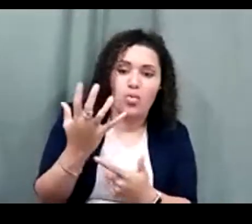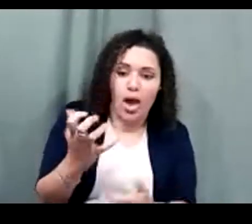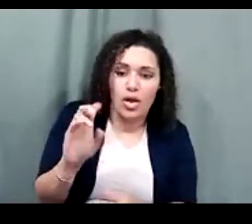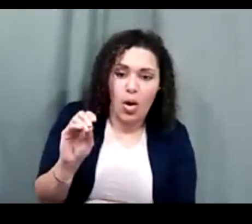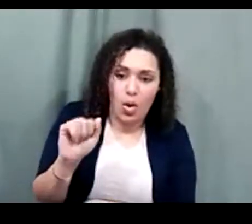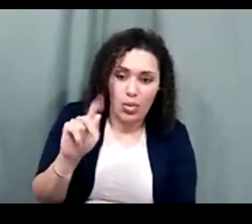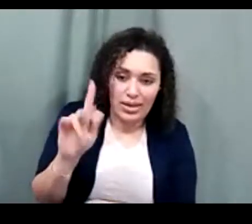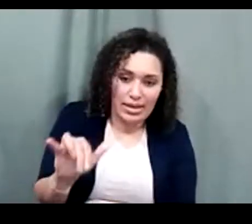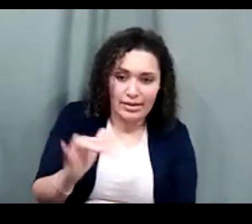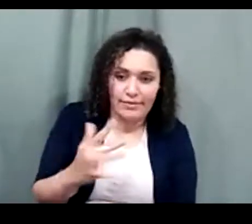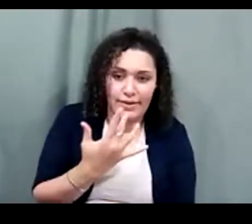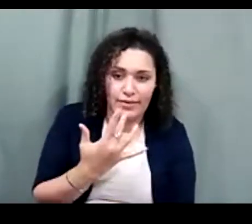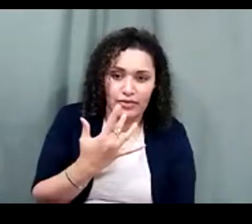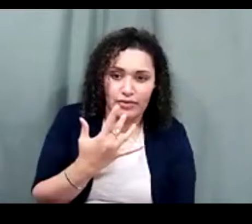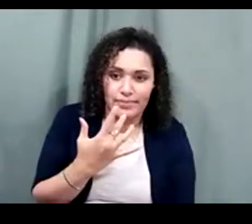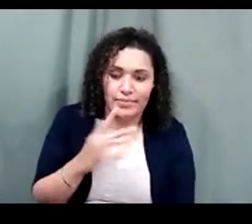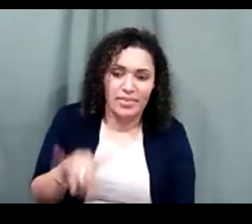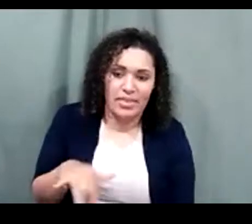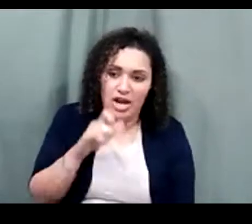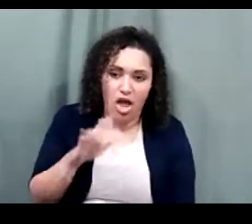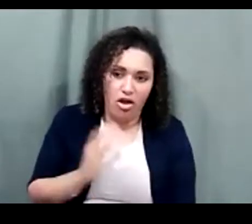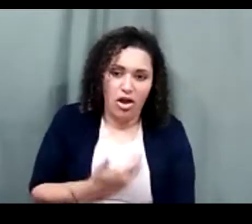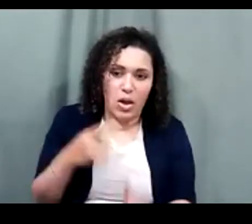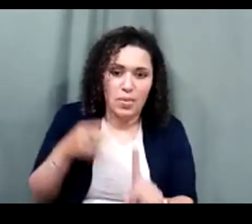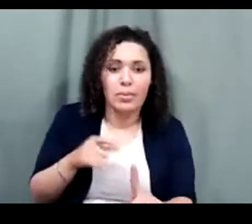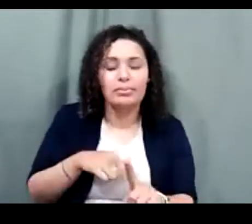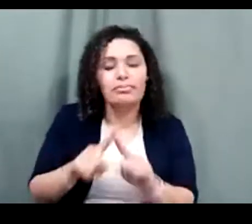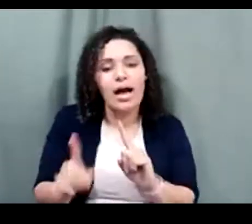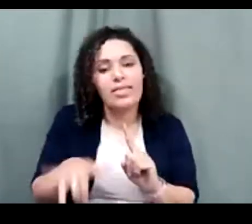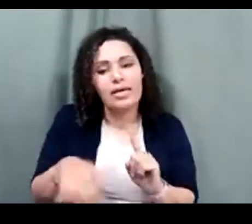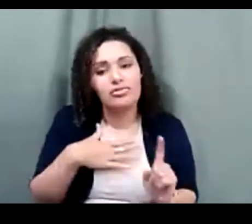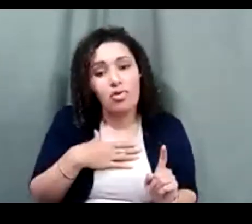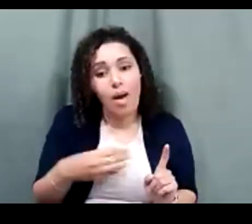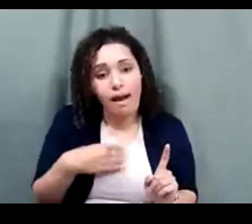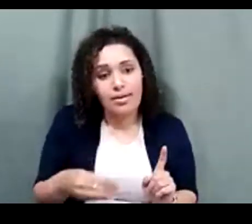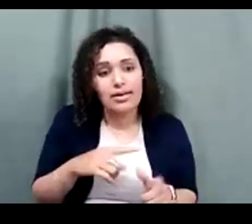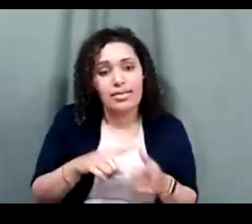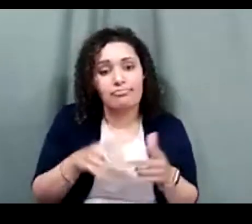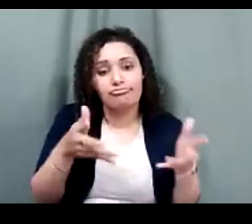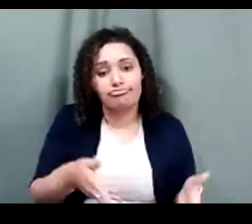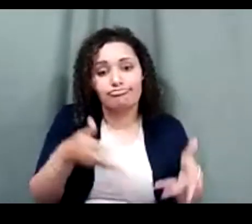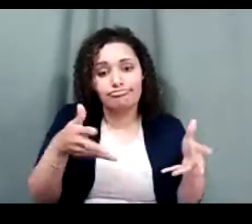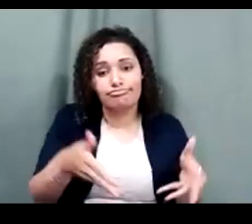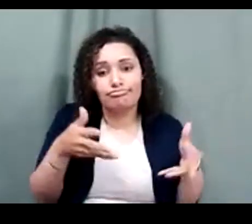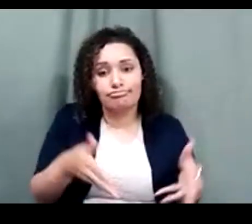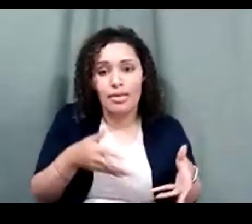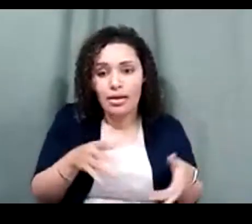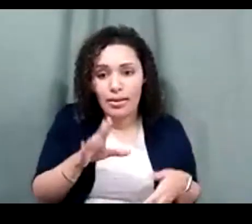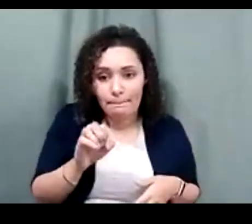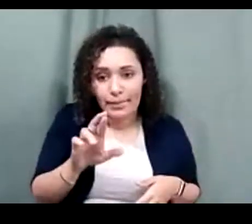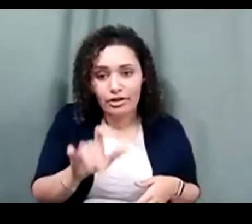So we do that. So that's kind of the whites, and then they sit in barrels. When they're done